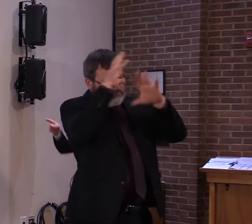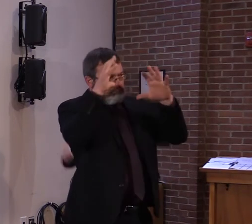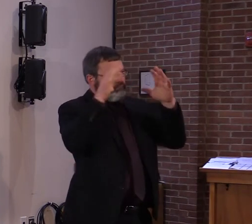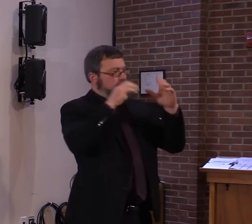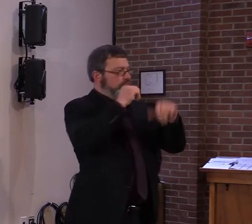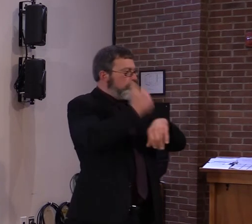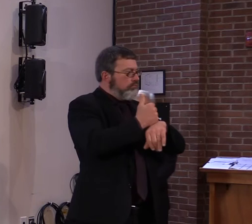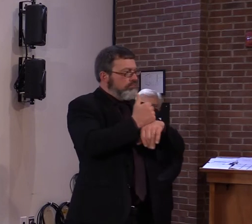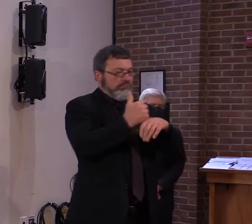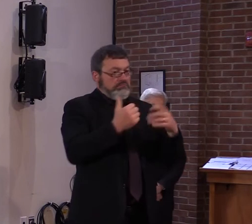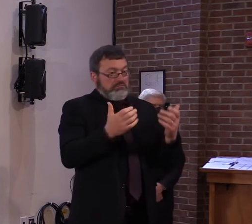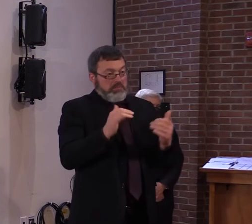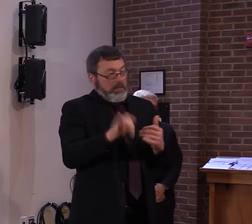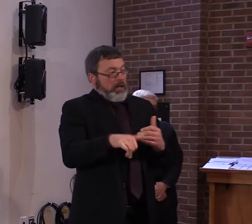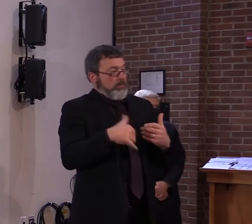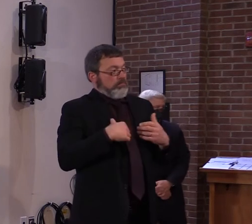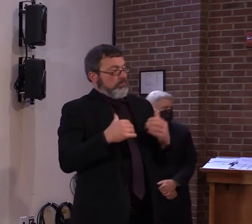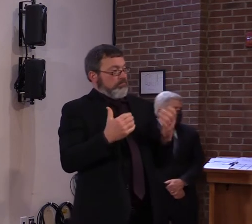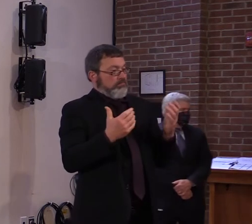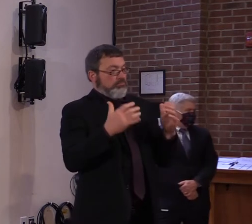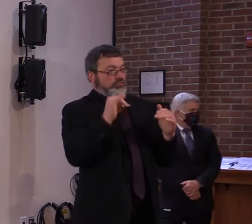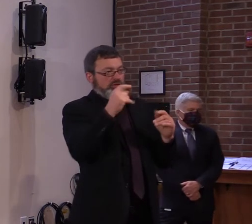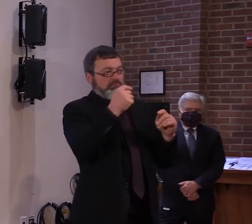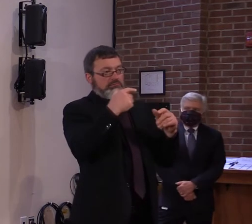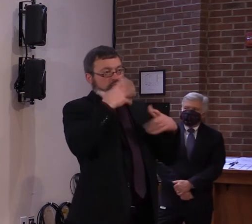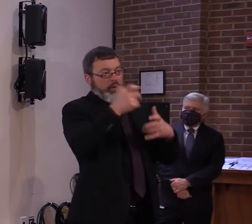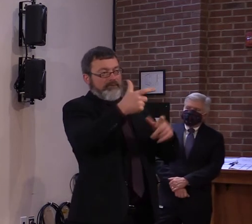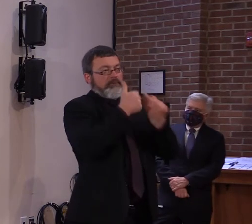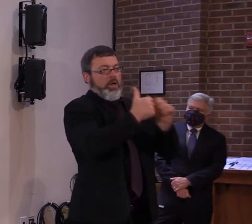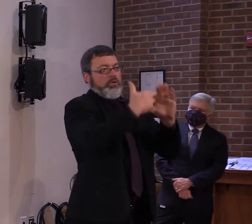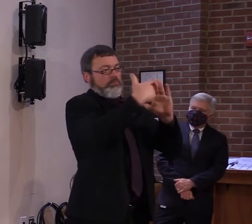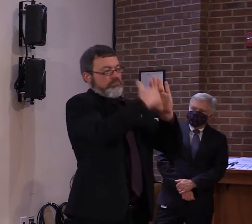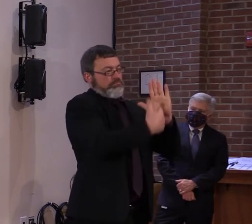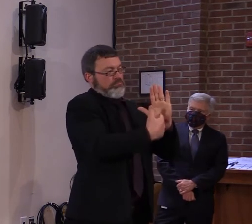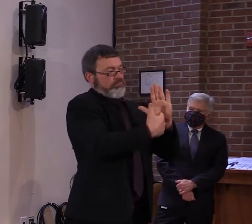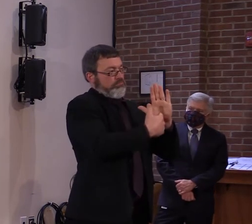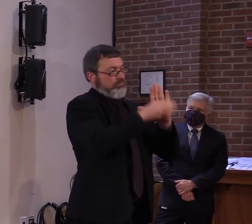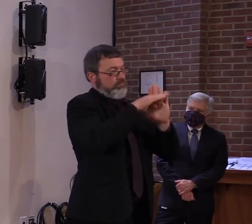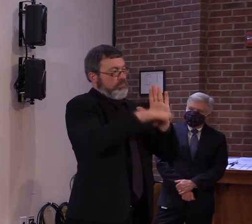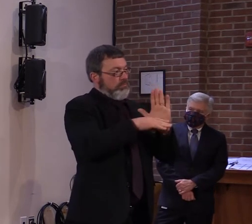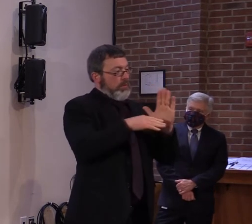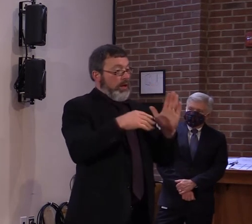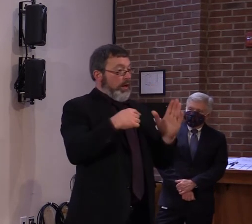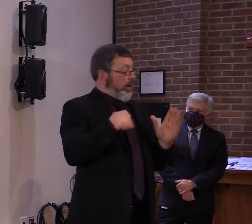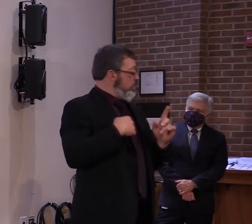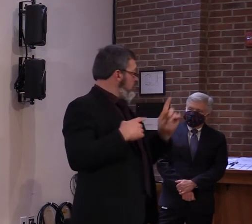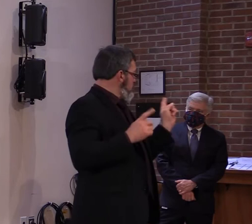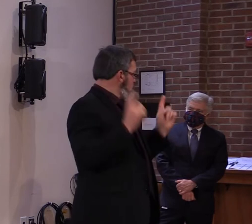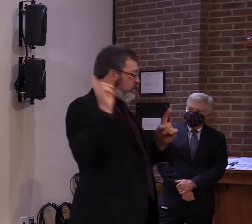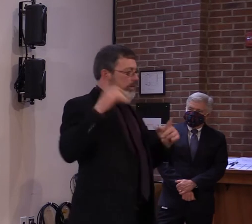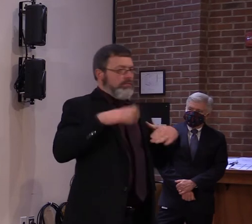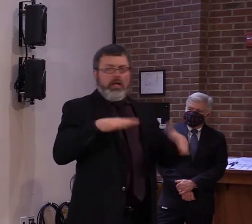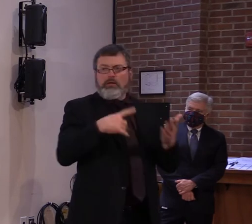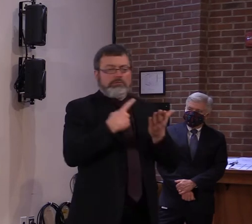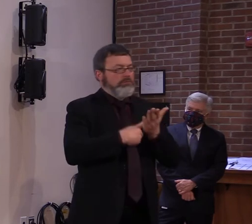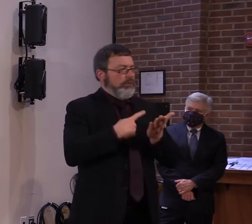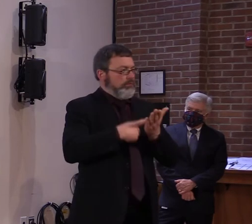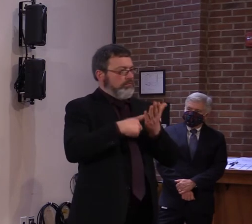guidelines and some of the restrictions. We've talked about that a lot during the press conferences. I just don't think that that's